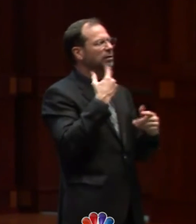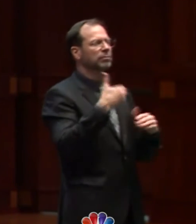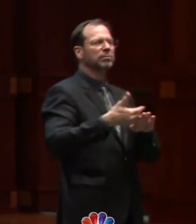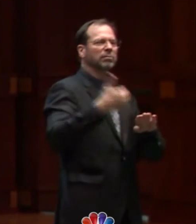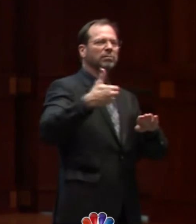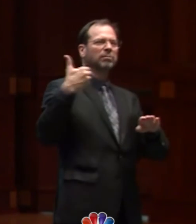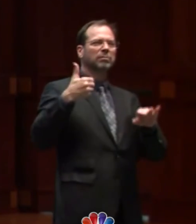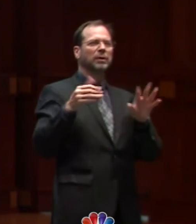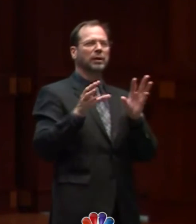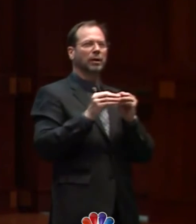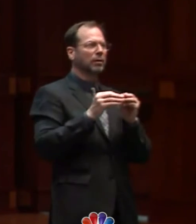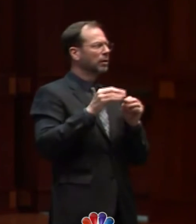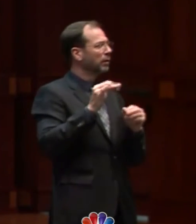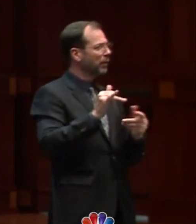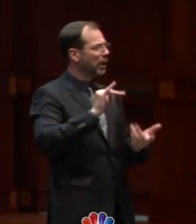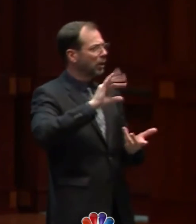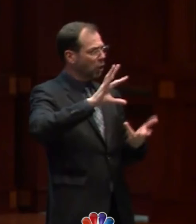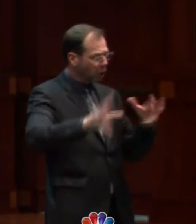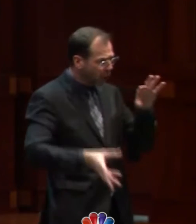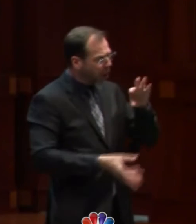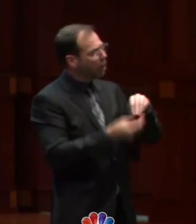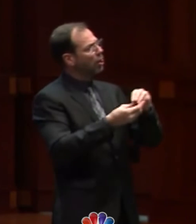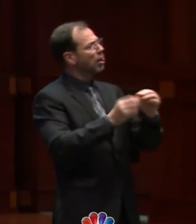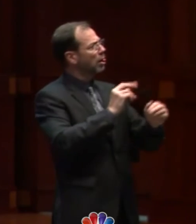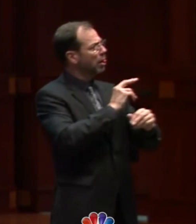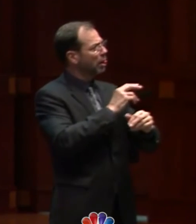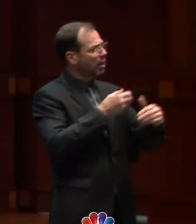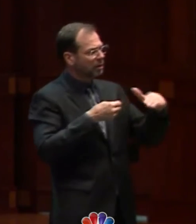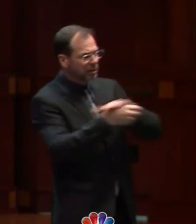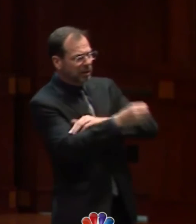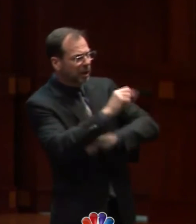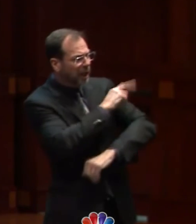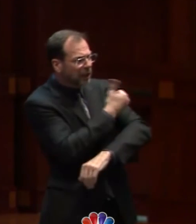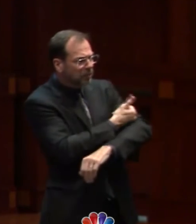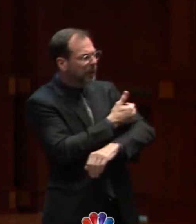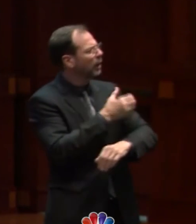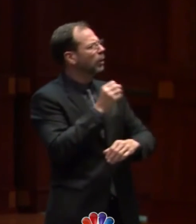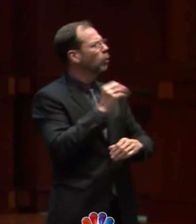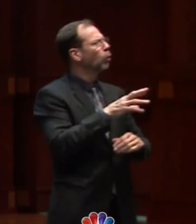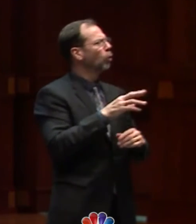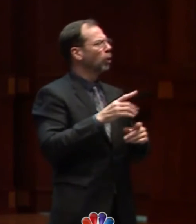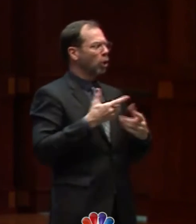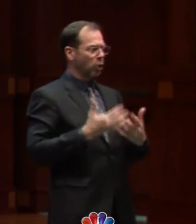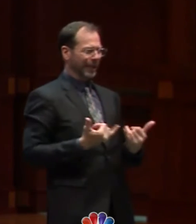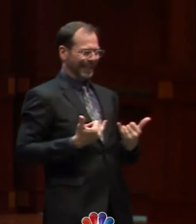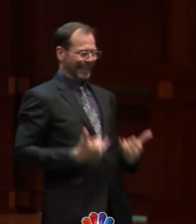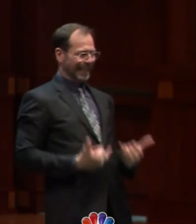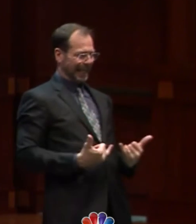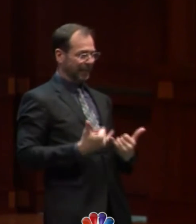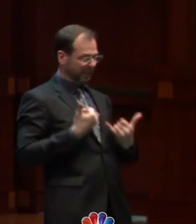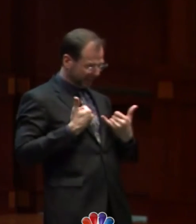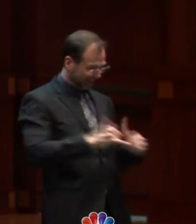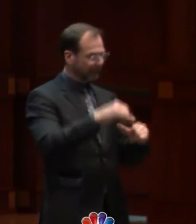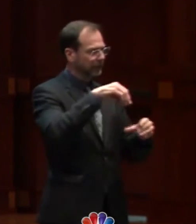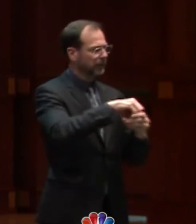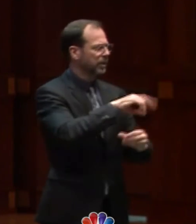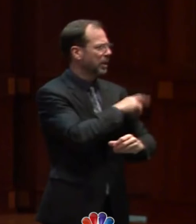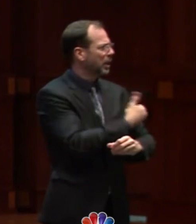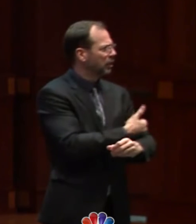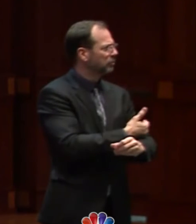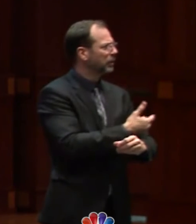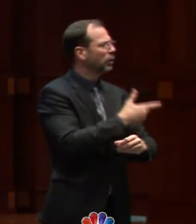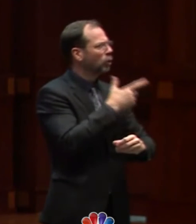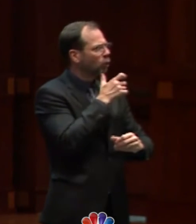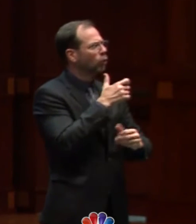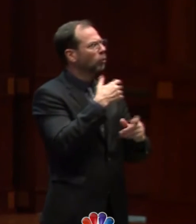conferences, are those cumulative hospitalizations so far? Or is it currently the number of people who are hospitalized who have